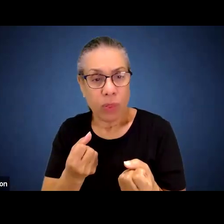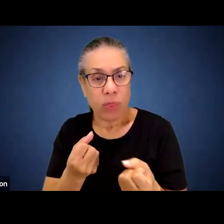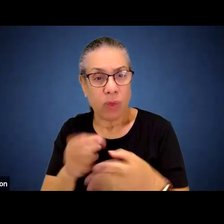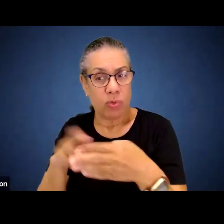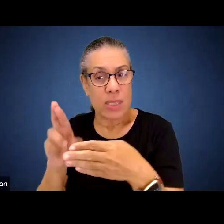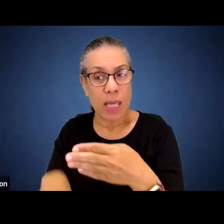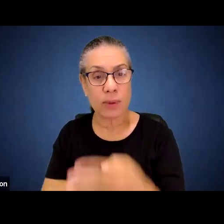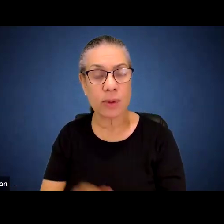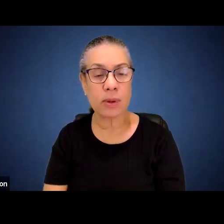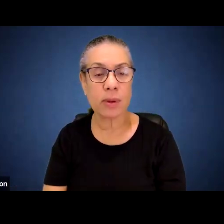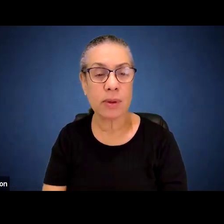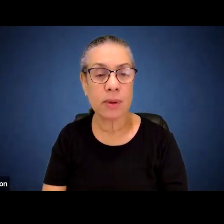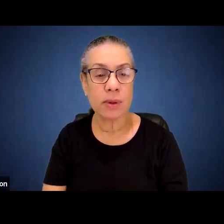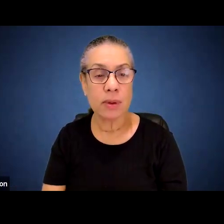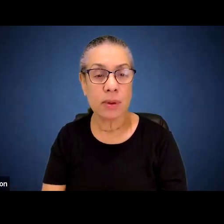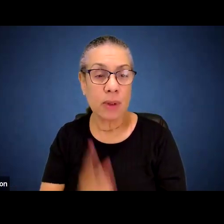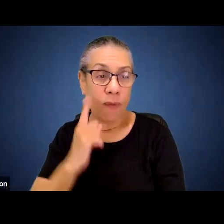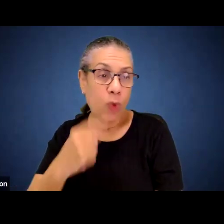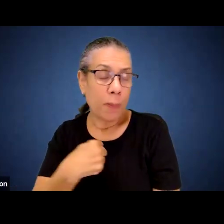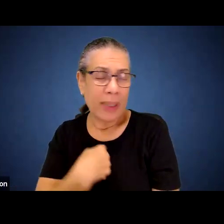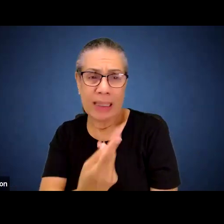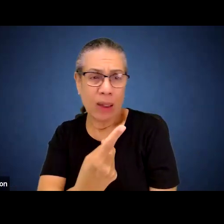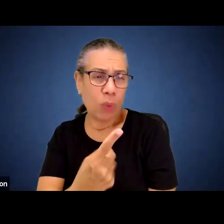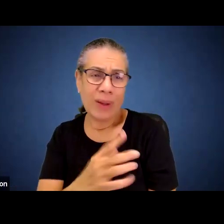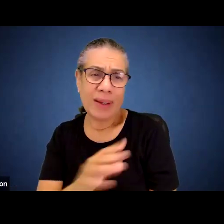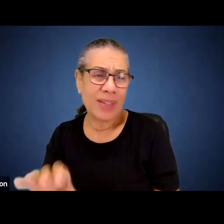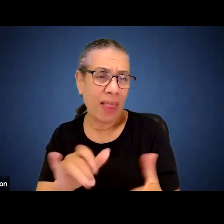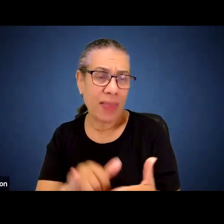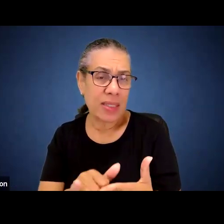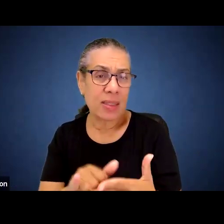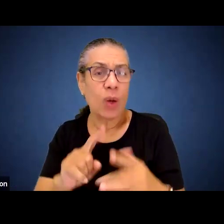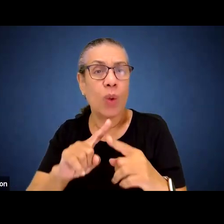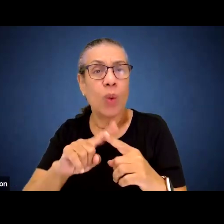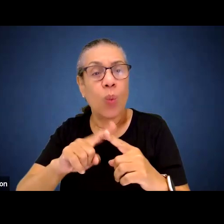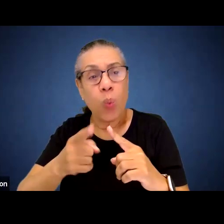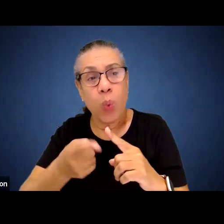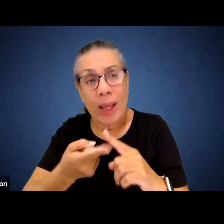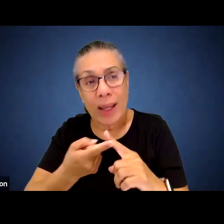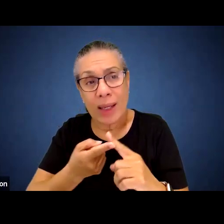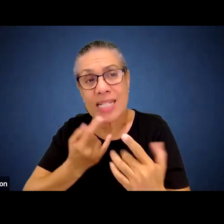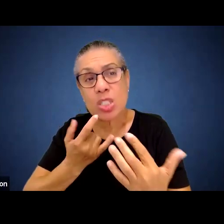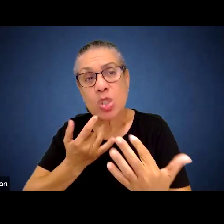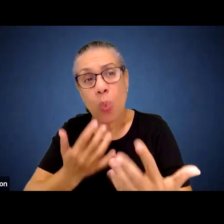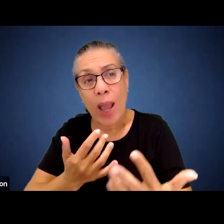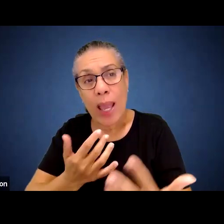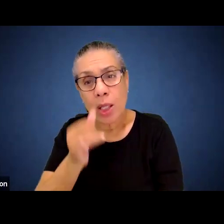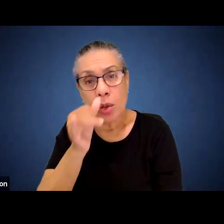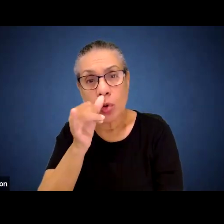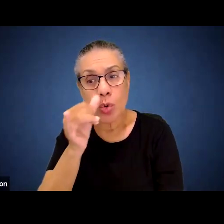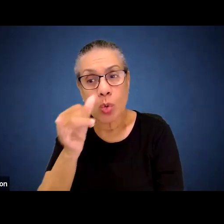So always the focus for me, right? You know, we've done this is when is too long? When do we